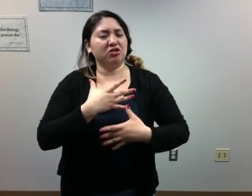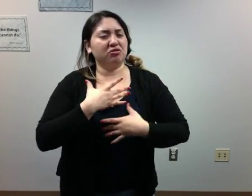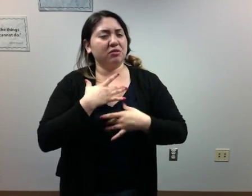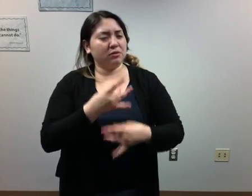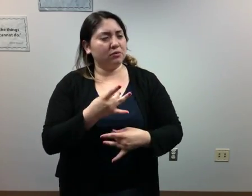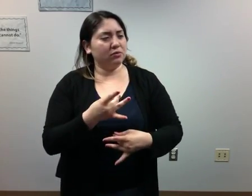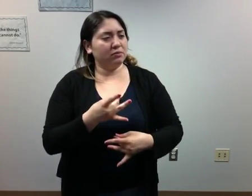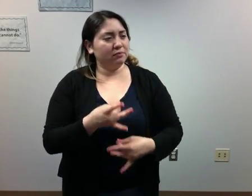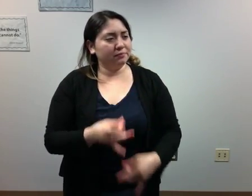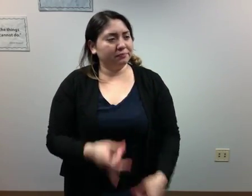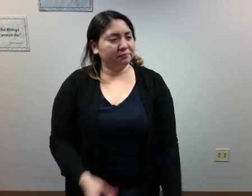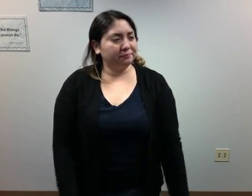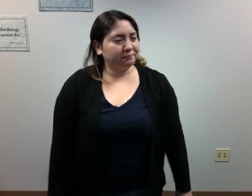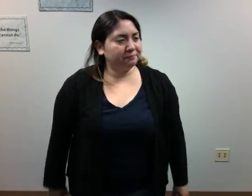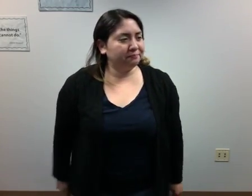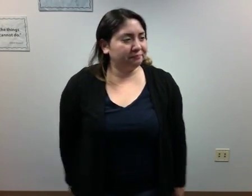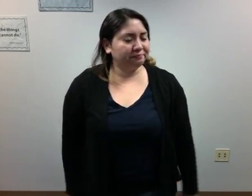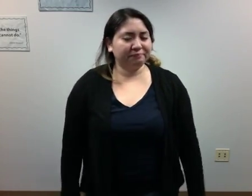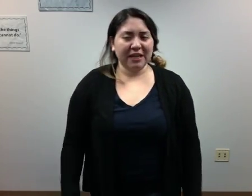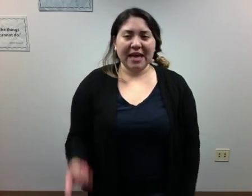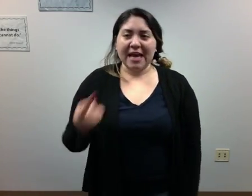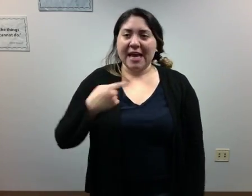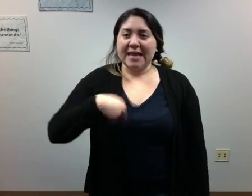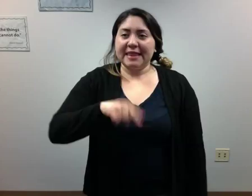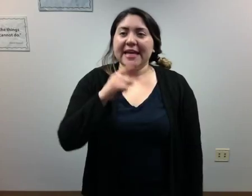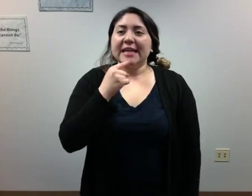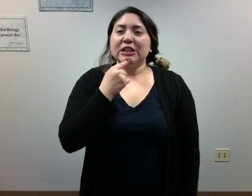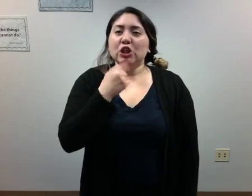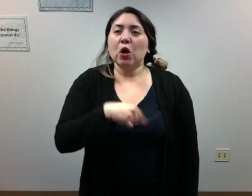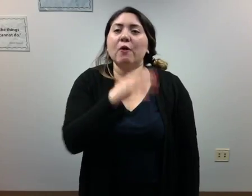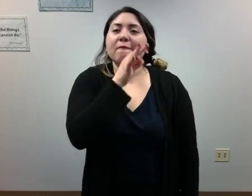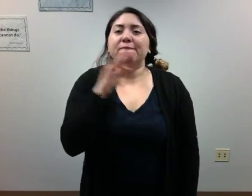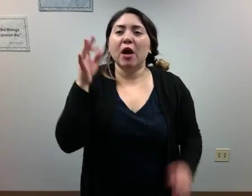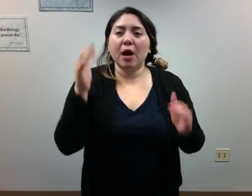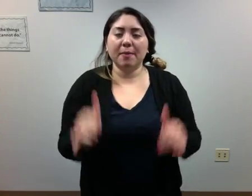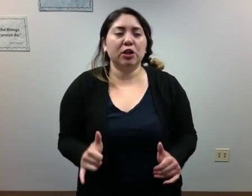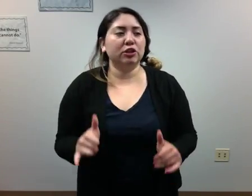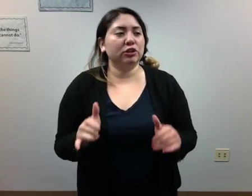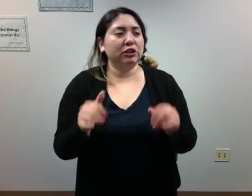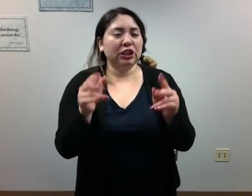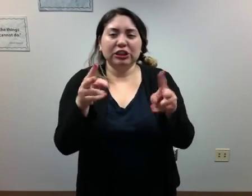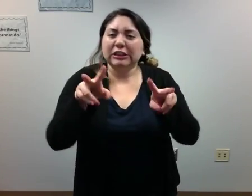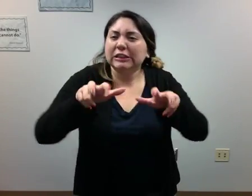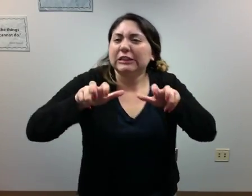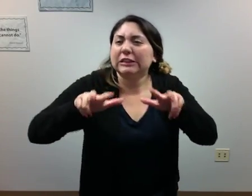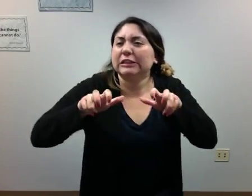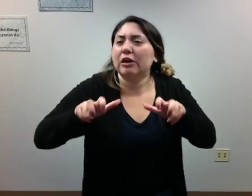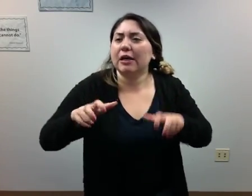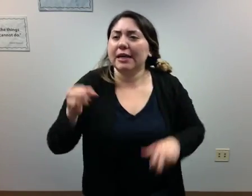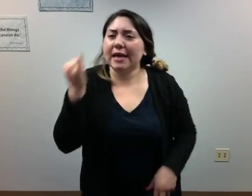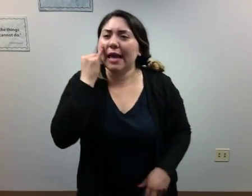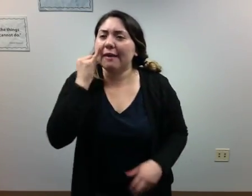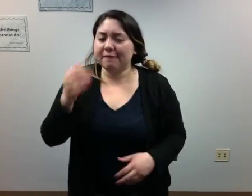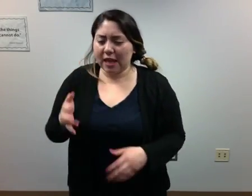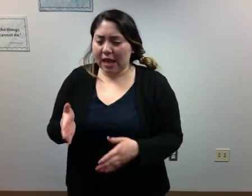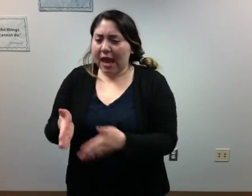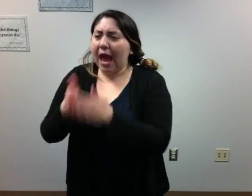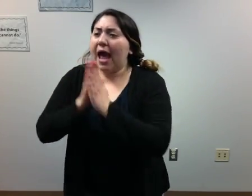interests. They told farmers that they were selfish, that they would drive up food prices if they asked the